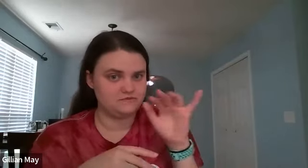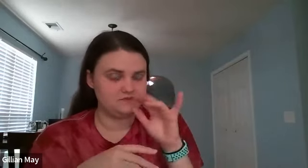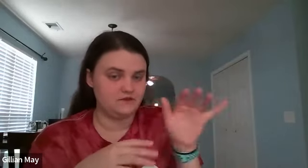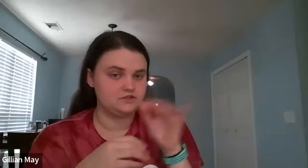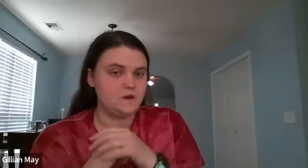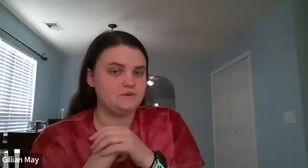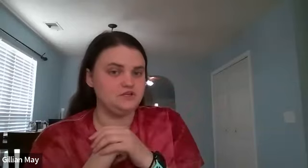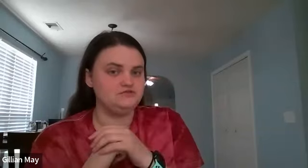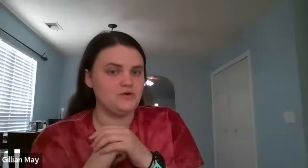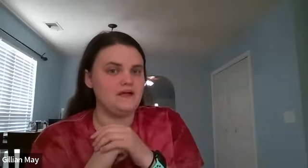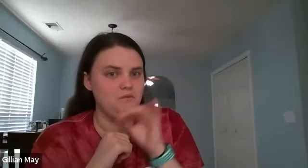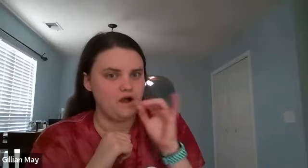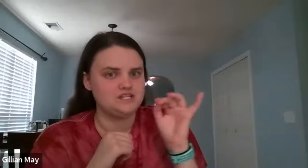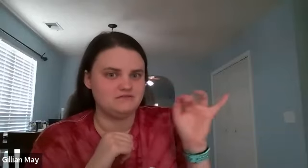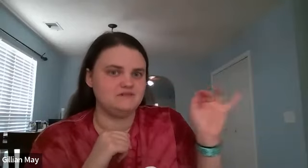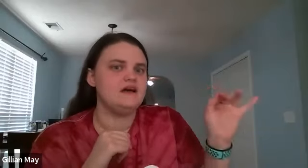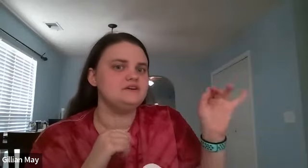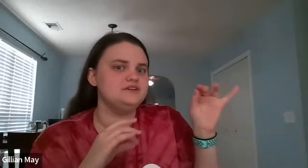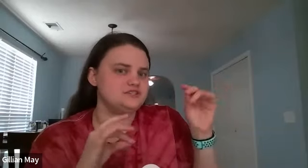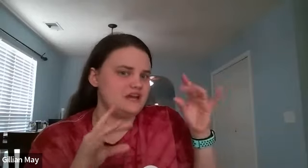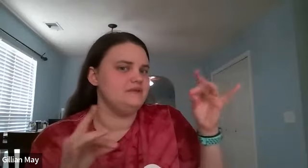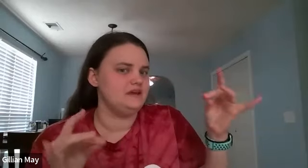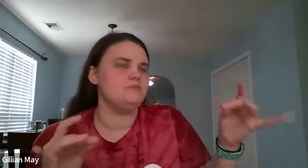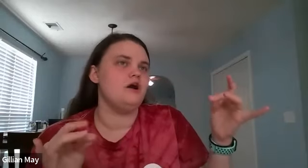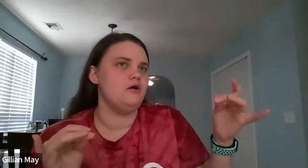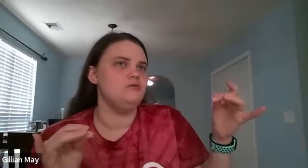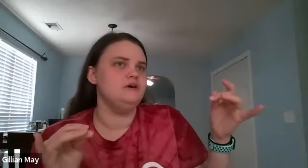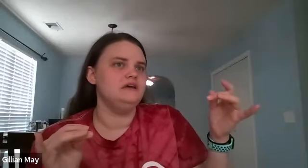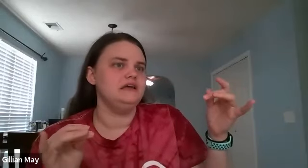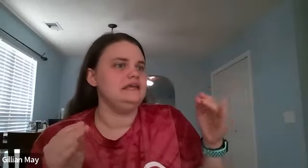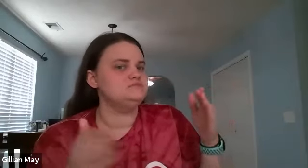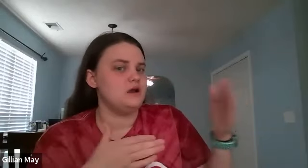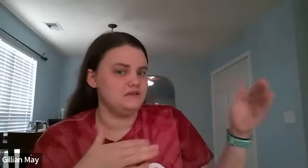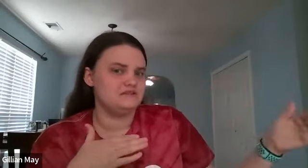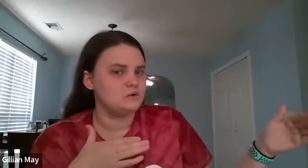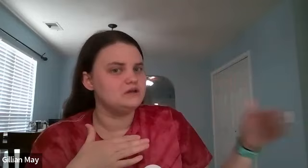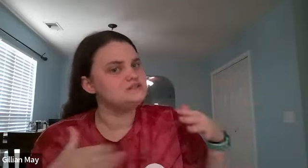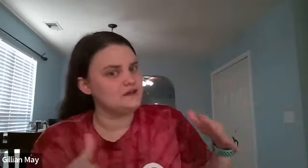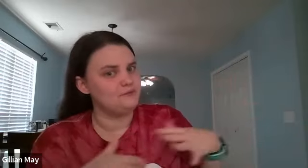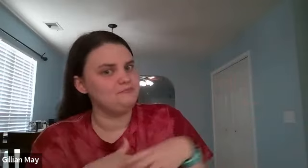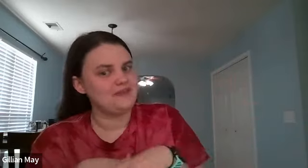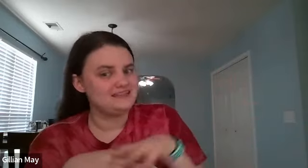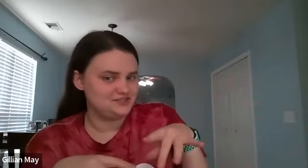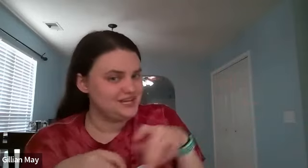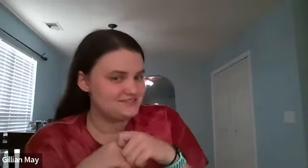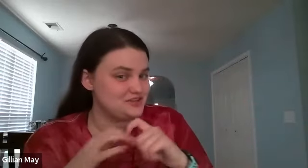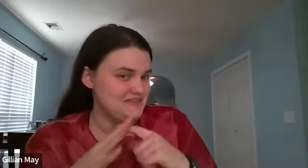people's finger spell, but you don't like watch every letter. You just kind of pick up, oh, it's probably this word. So it's good you guys are starting that